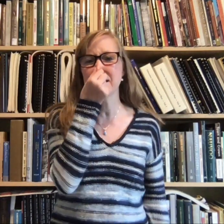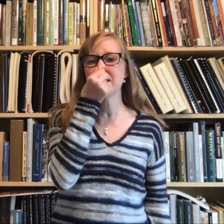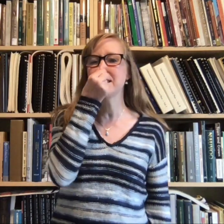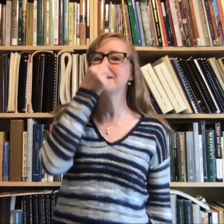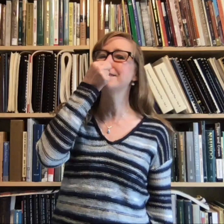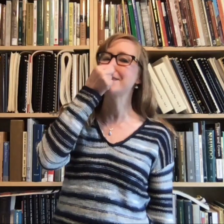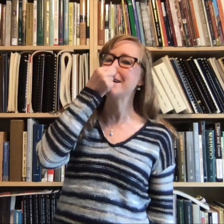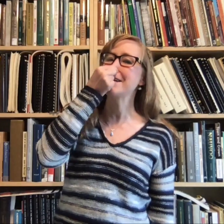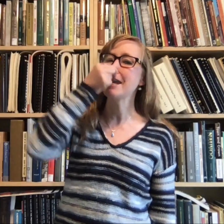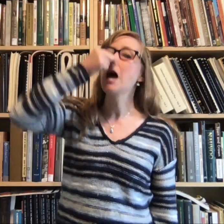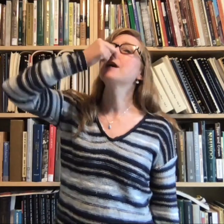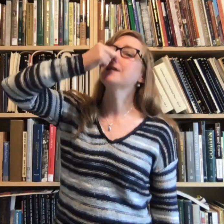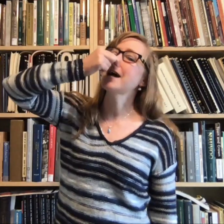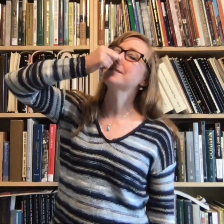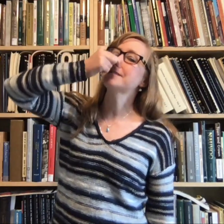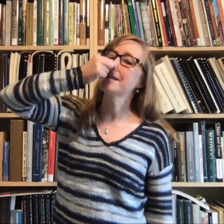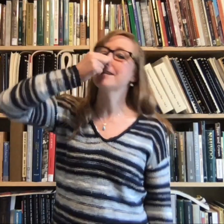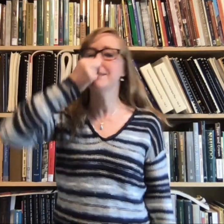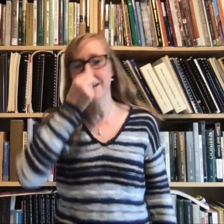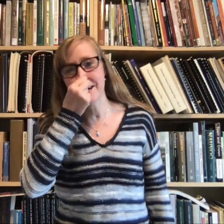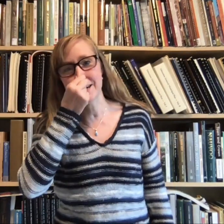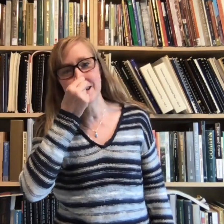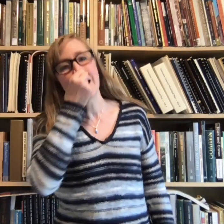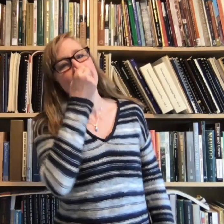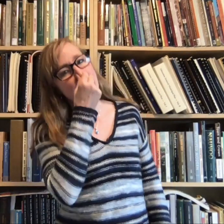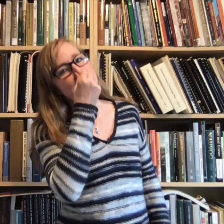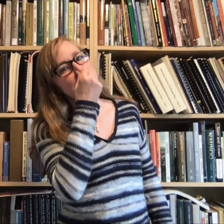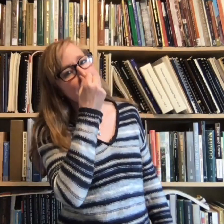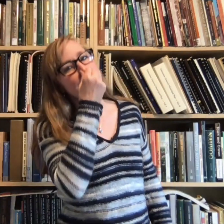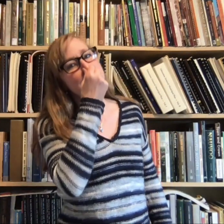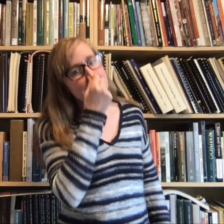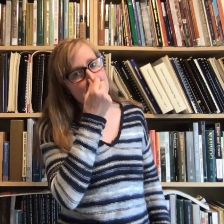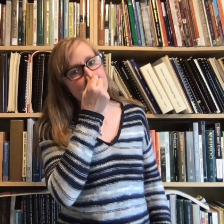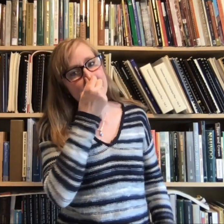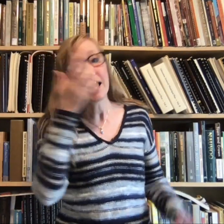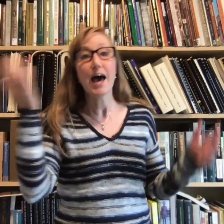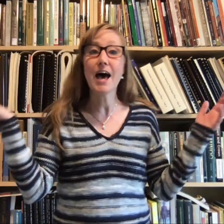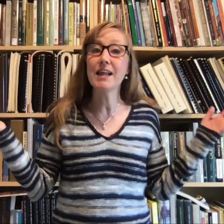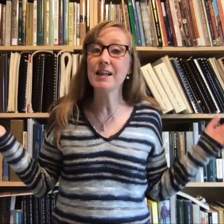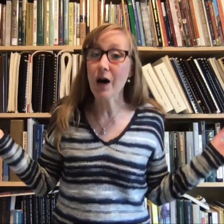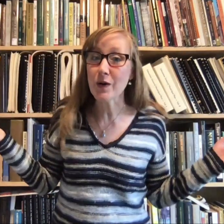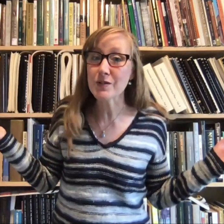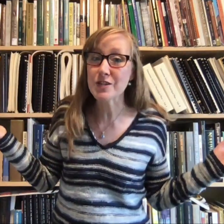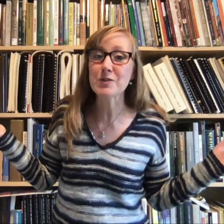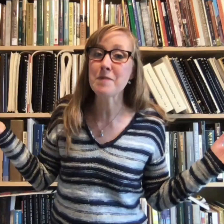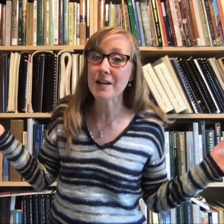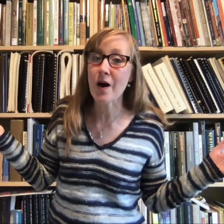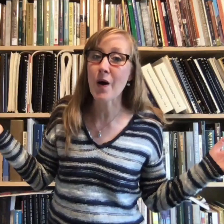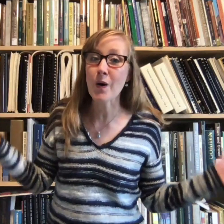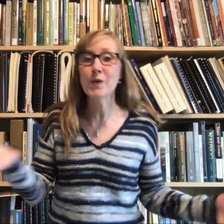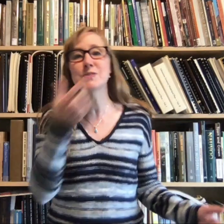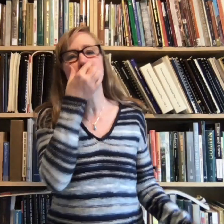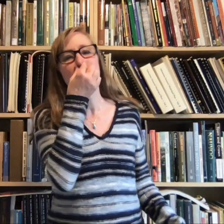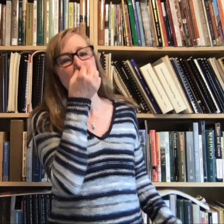Yes, indeed. Yes, indeed. Yes, indeed. Hello to my nose.